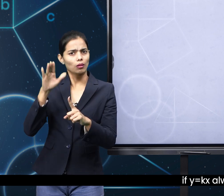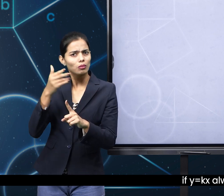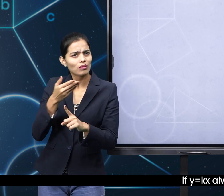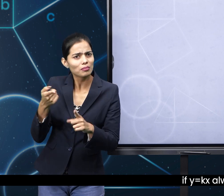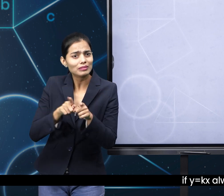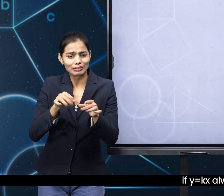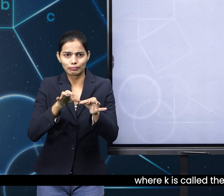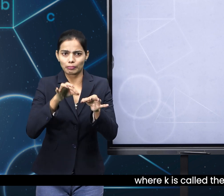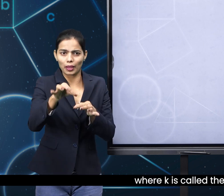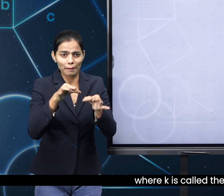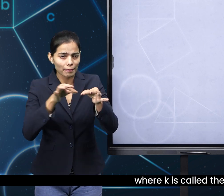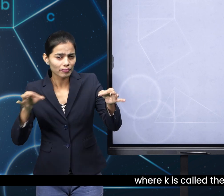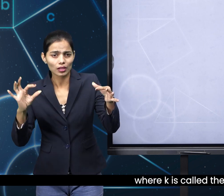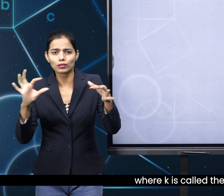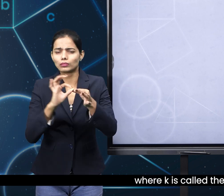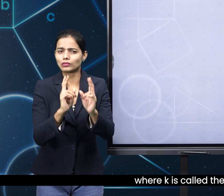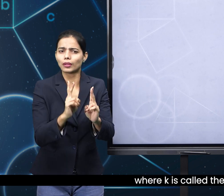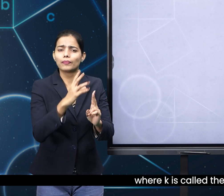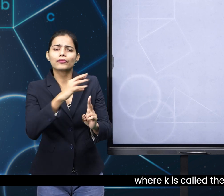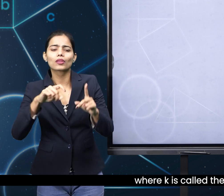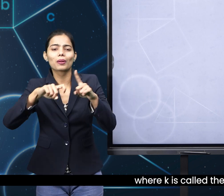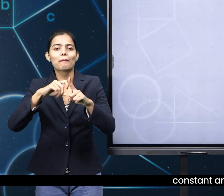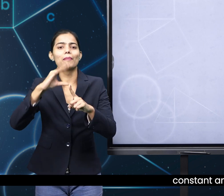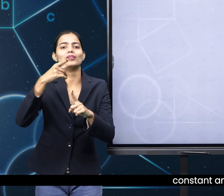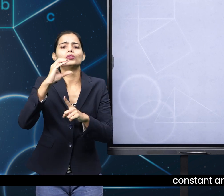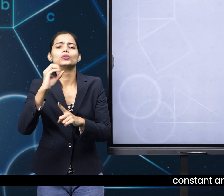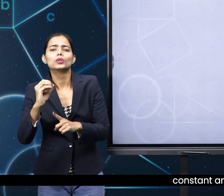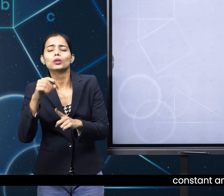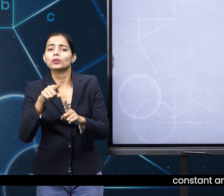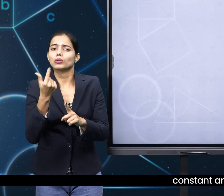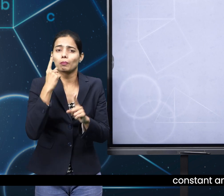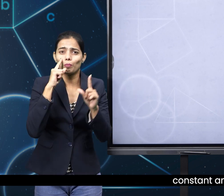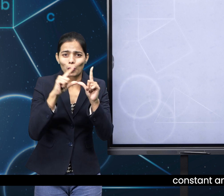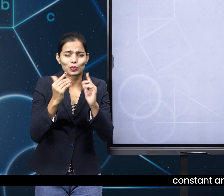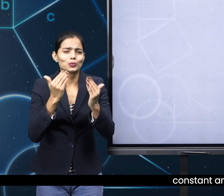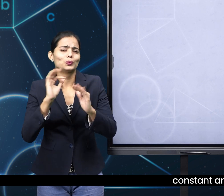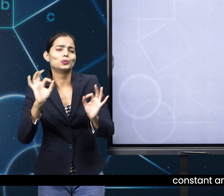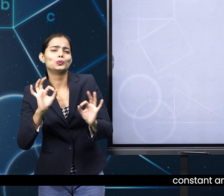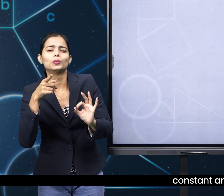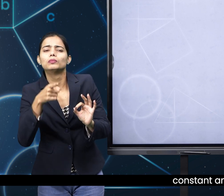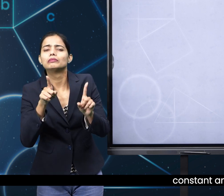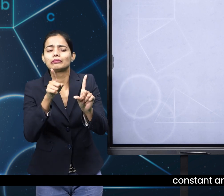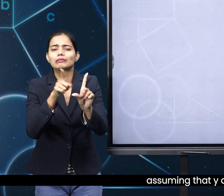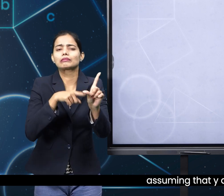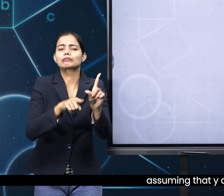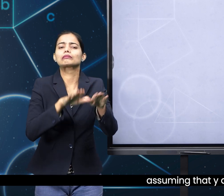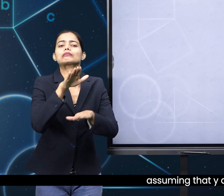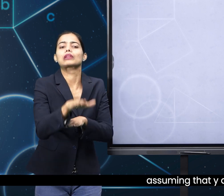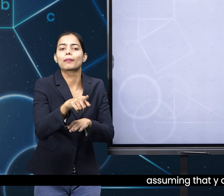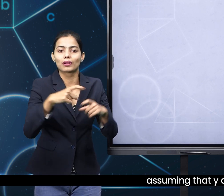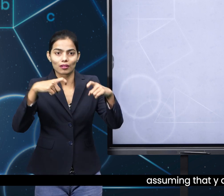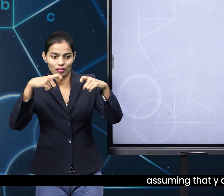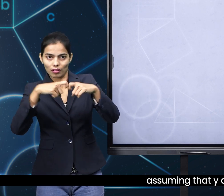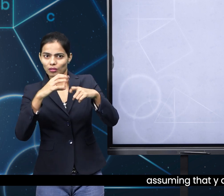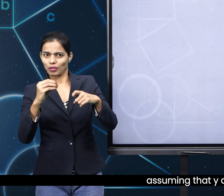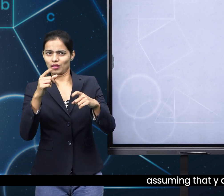always, where k is called the proportionality constant and k less than 0, assuming